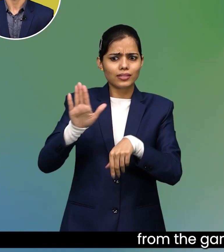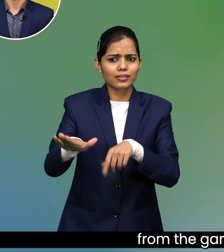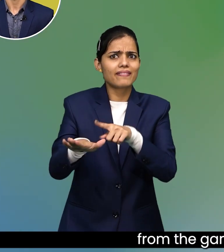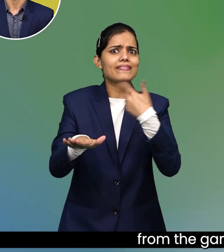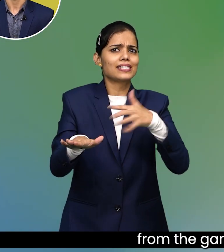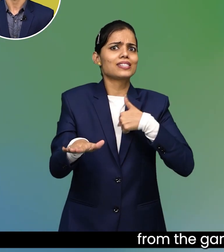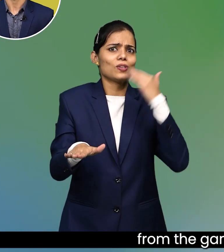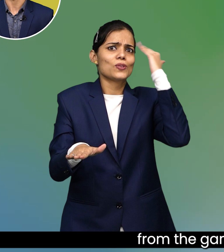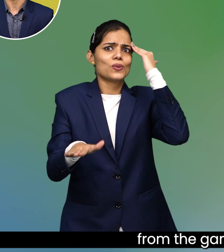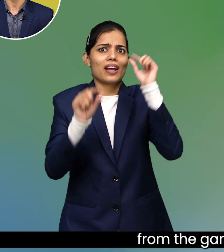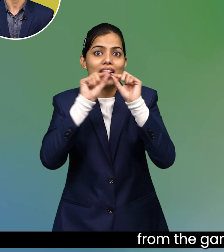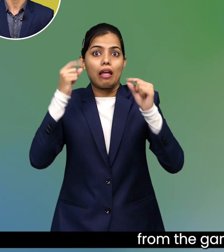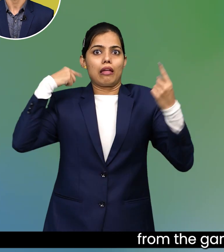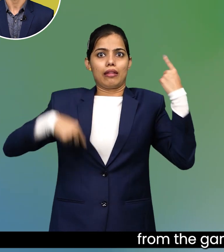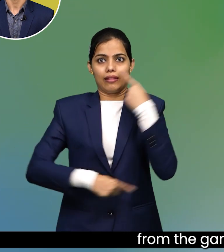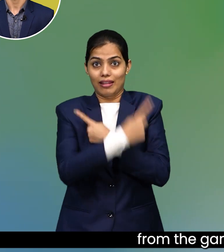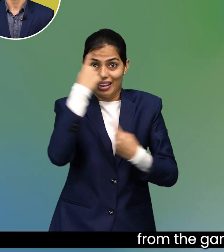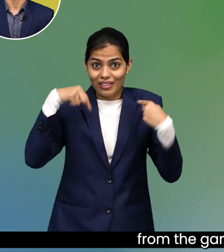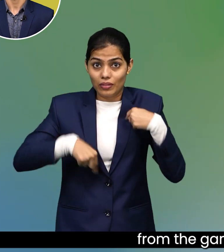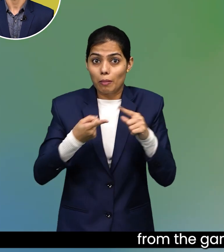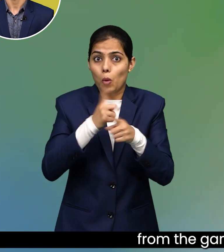ganglia of the brain